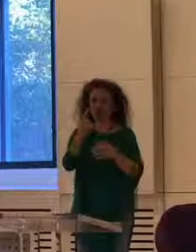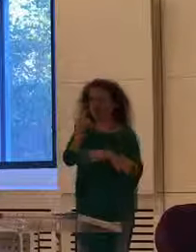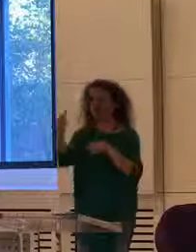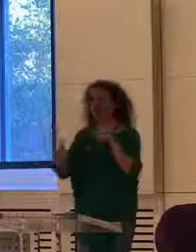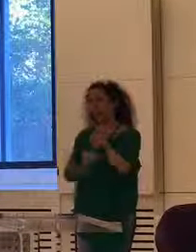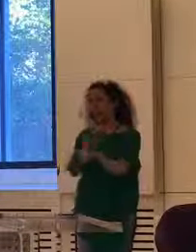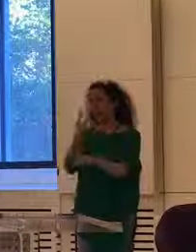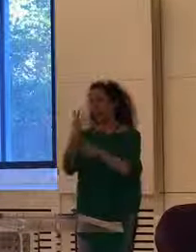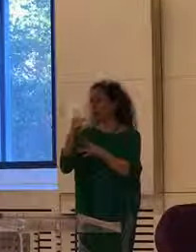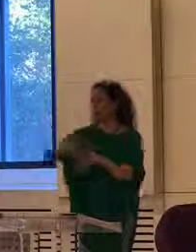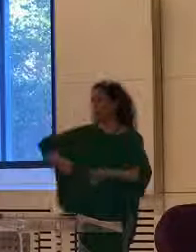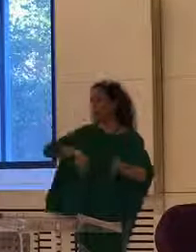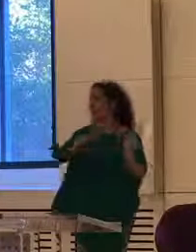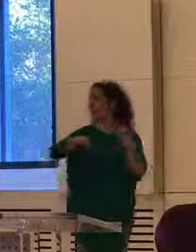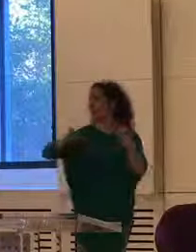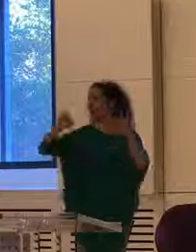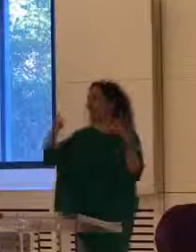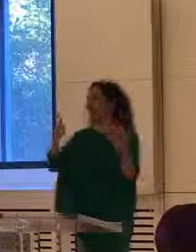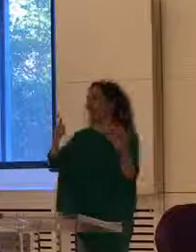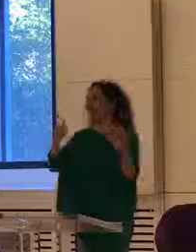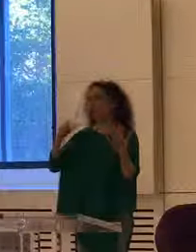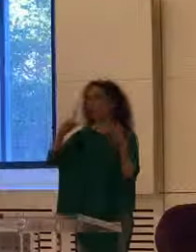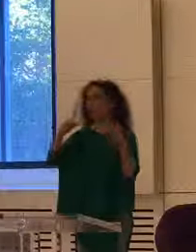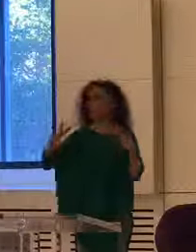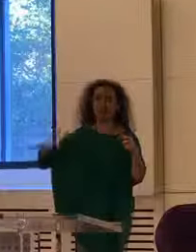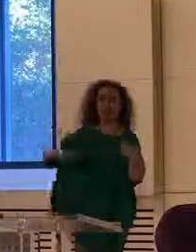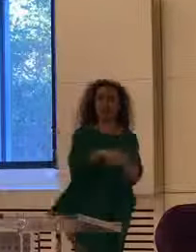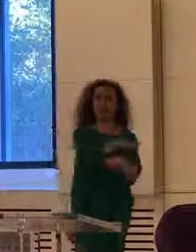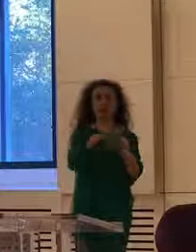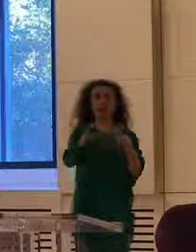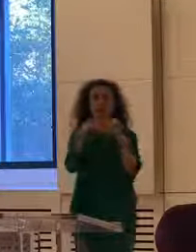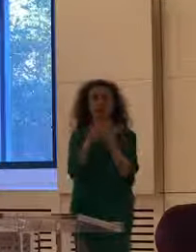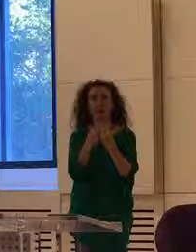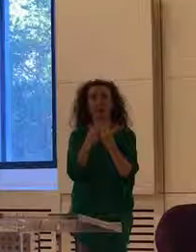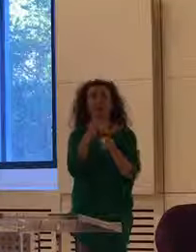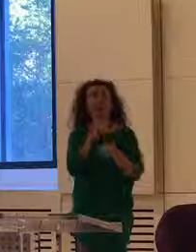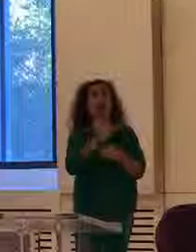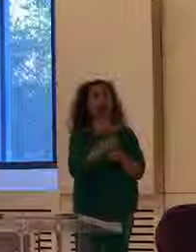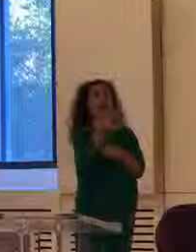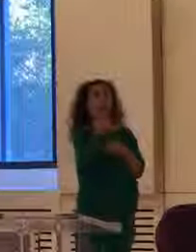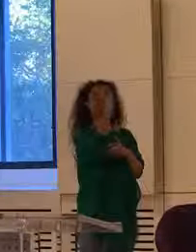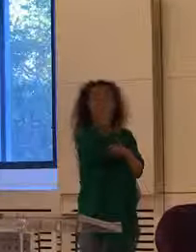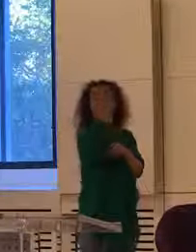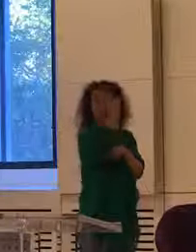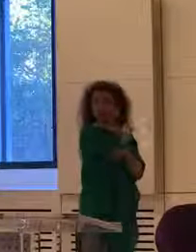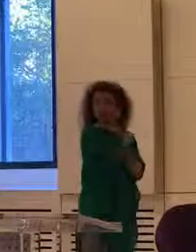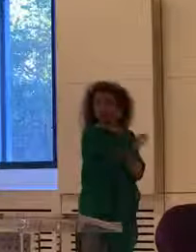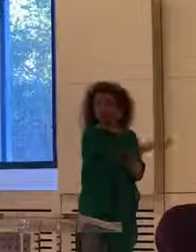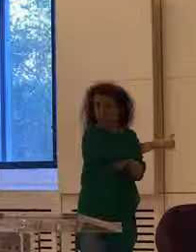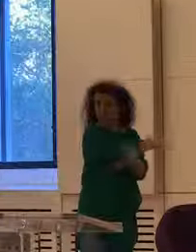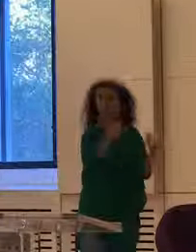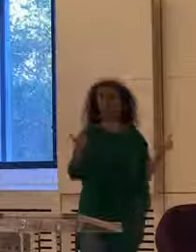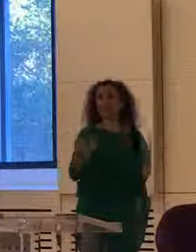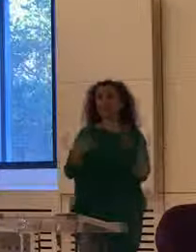So we have a very strict schedule. We have to leave the premises at 6 o'clock sharp. We have